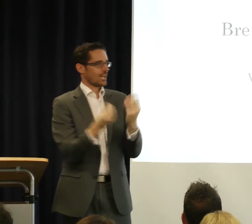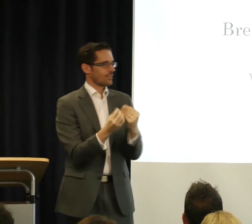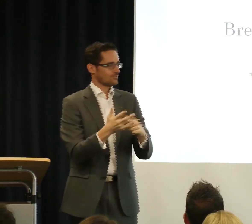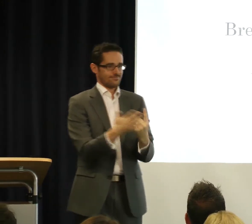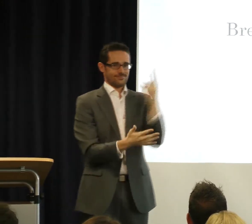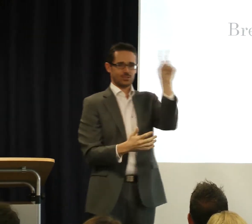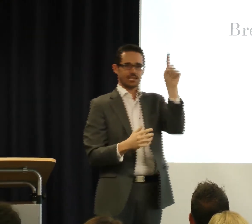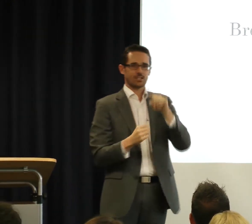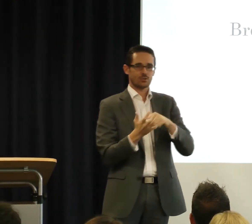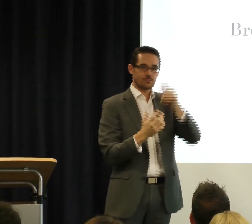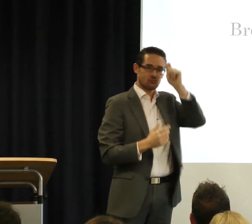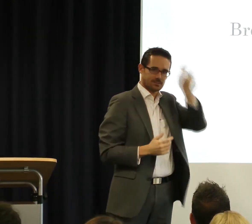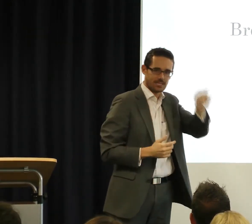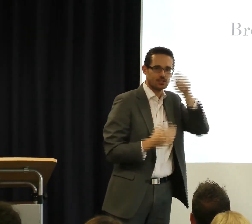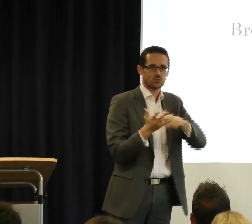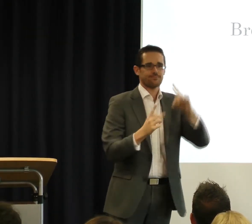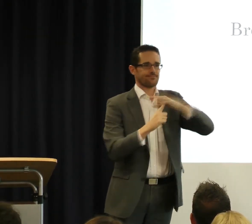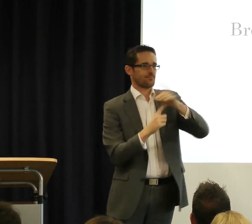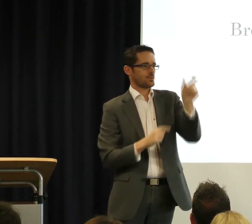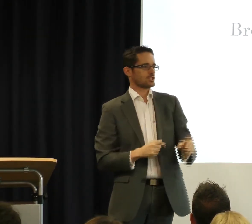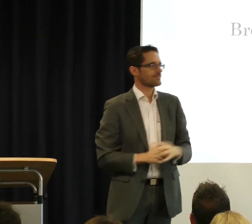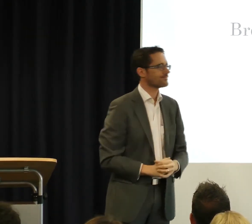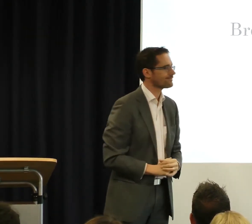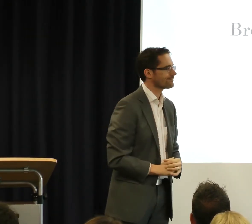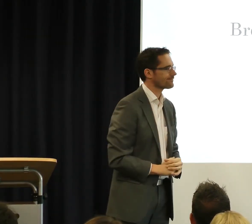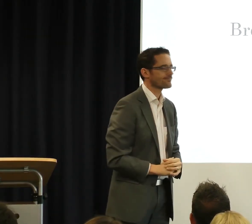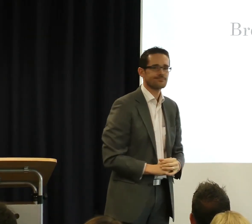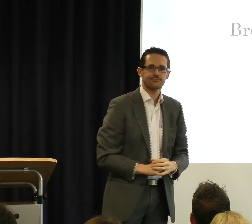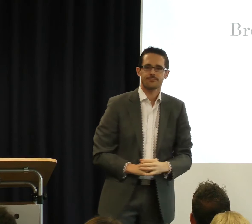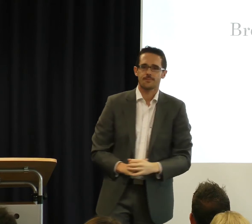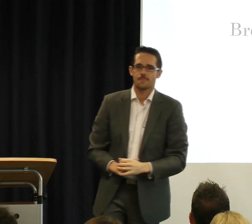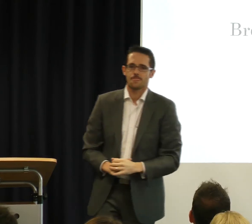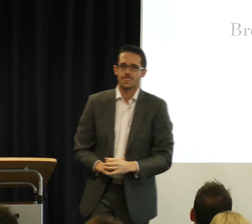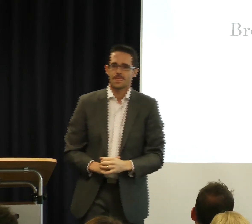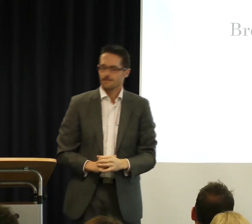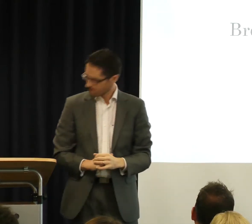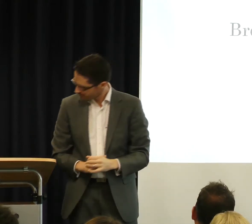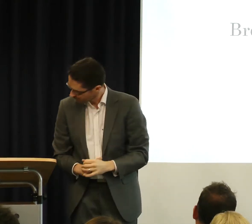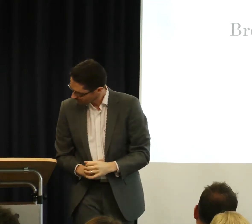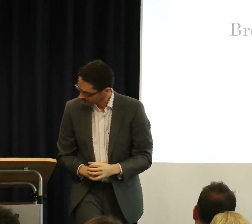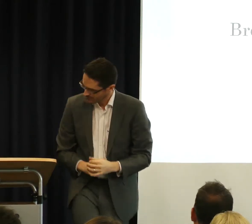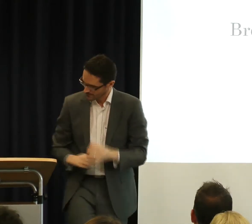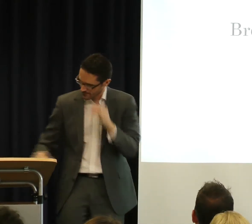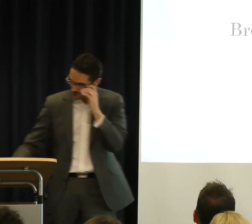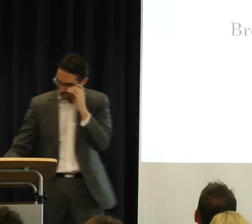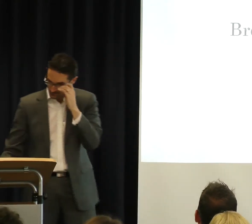This is another good example of how organisations can come together, collaborate, and show their respect and pay tribute to a